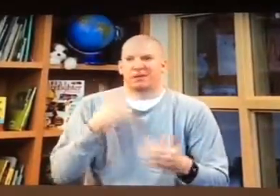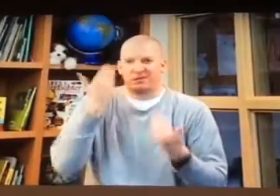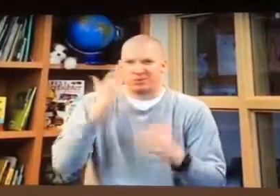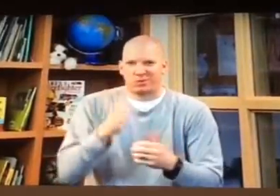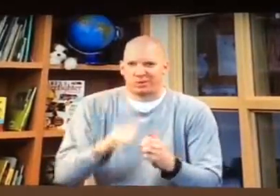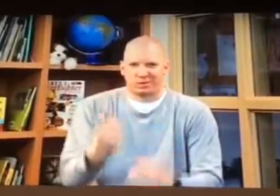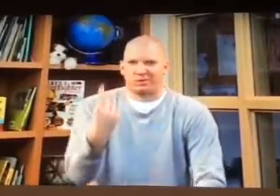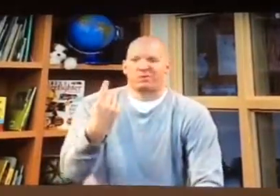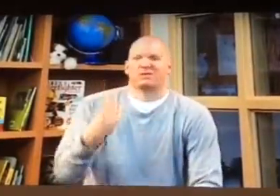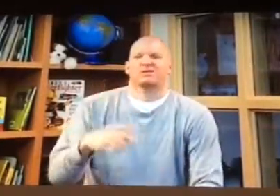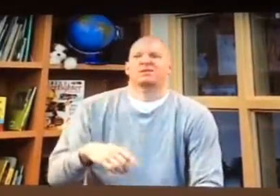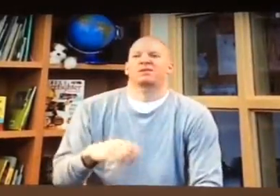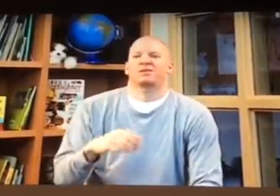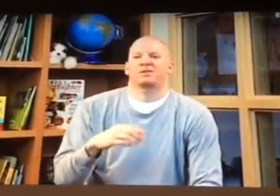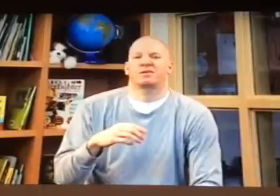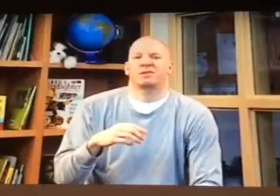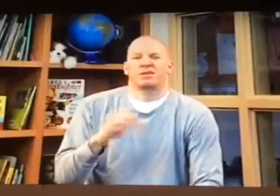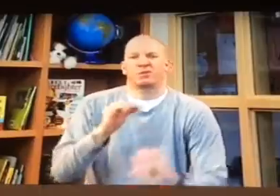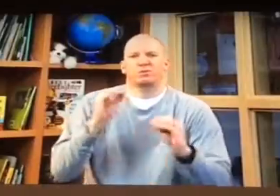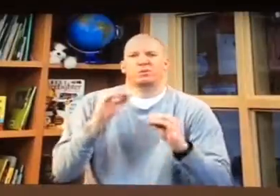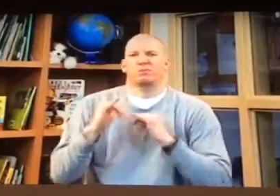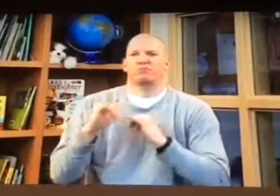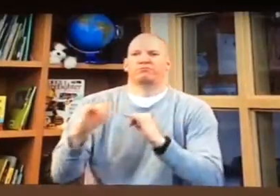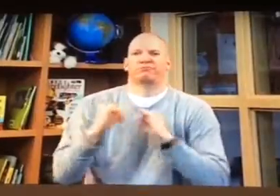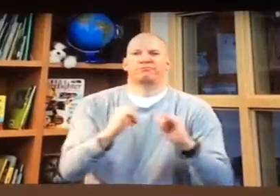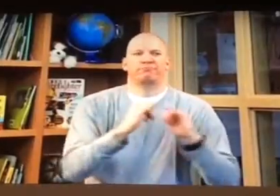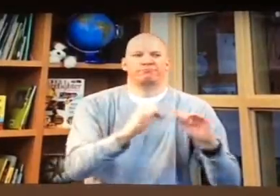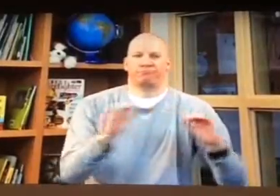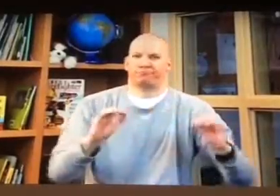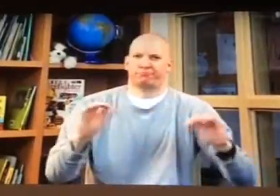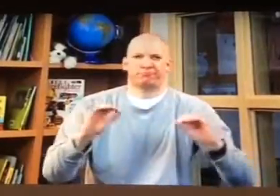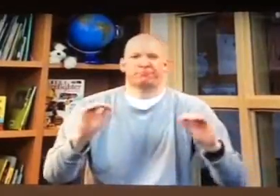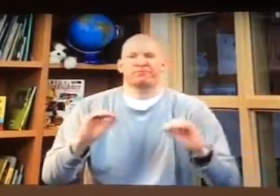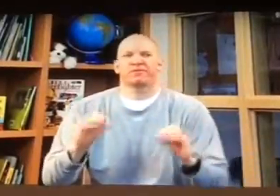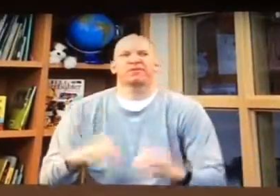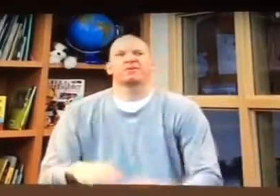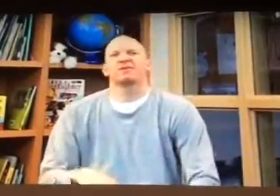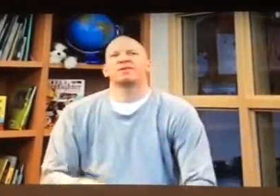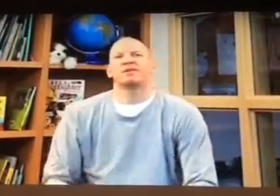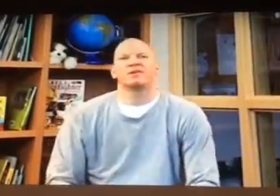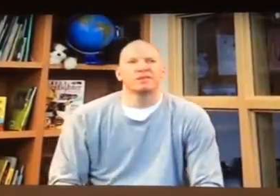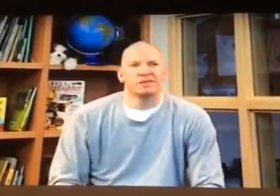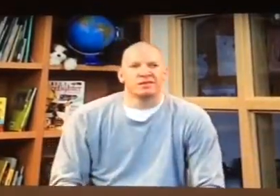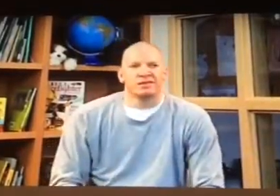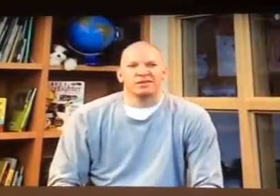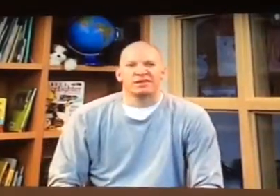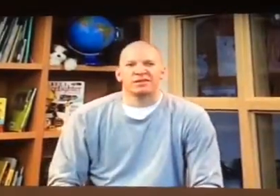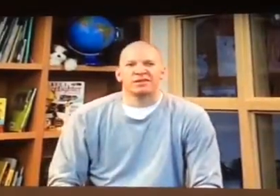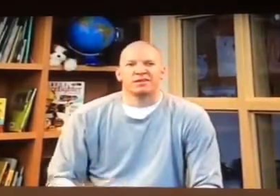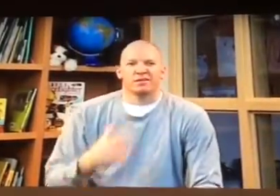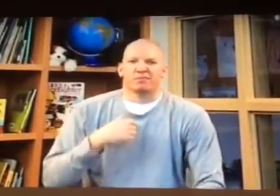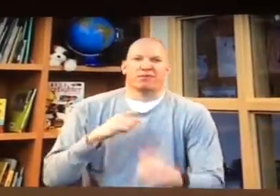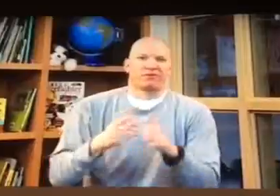I realized everything was different. I didn't really know anyone. No one was the same. Sorry, at